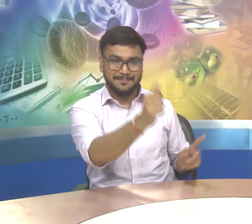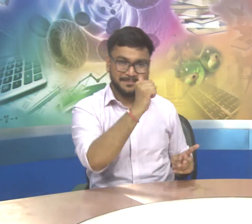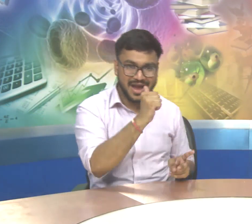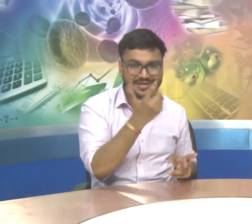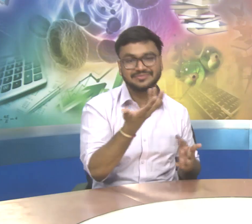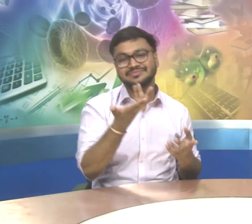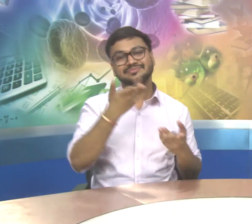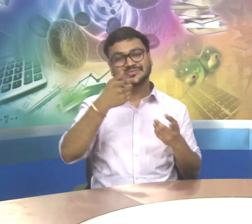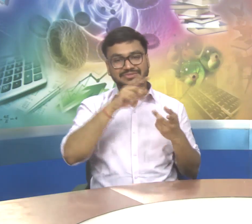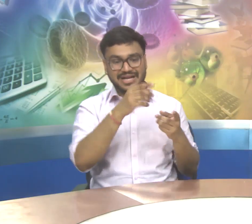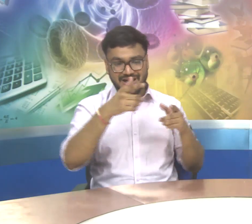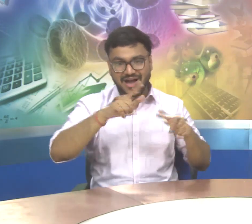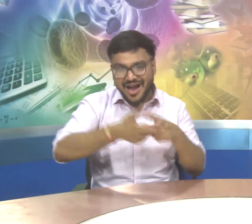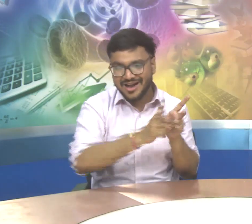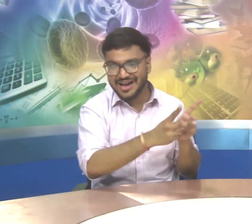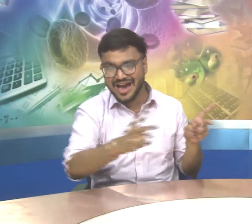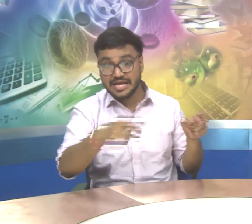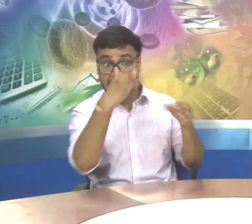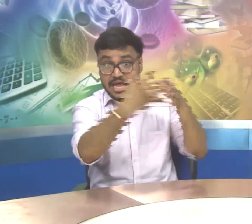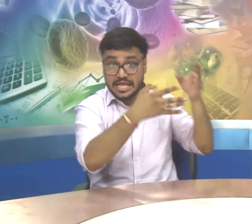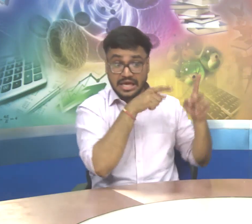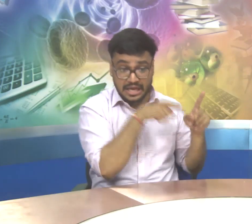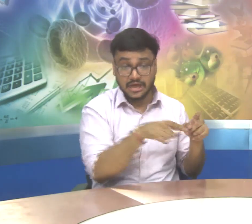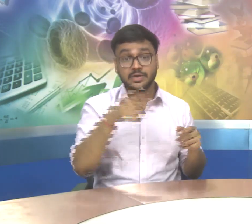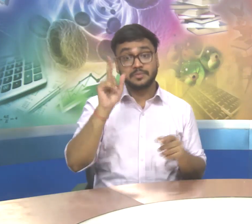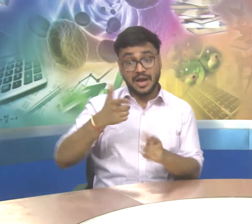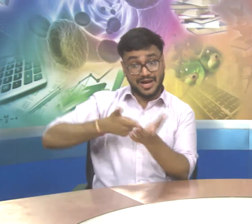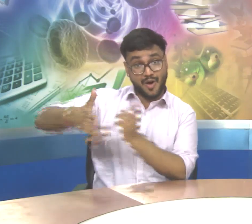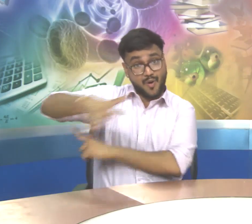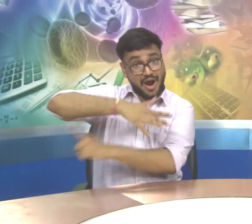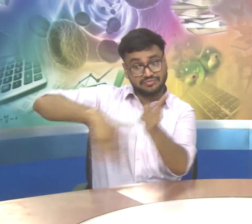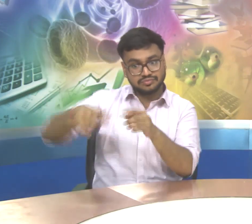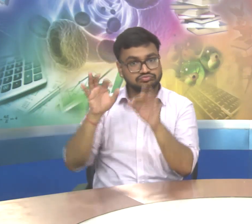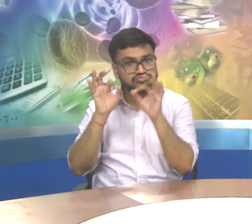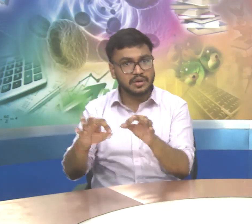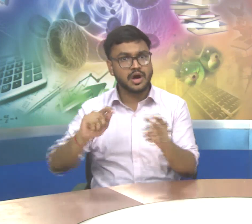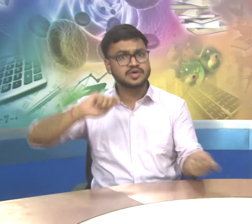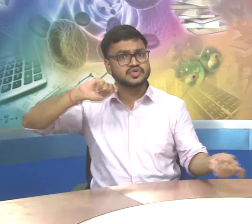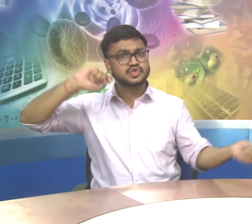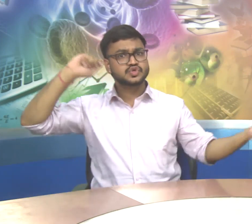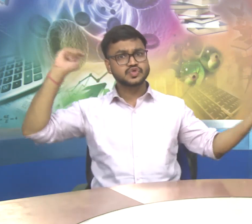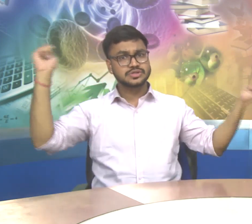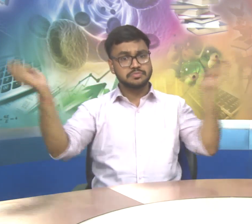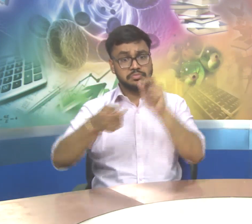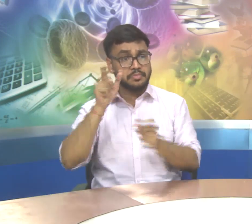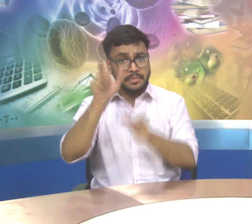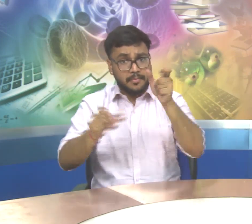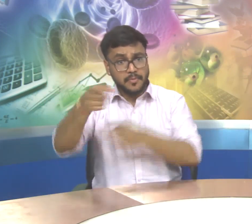increasing in population and comparing population from the past to the